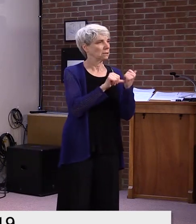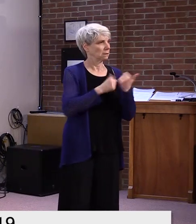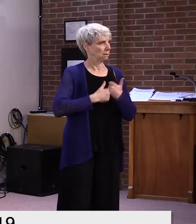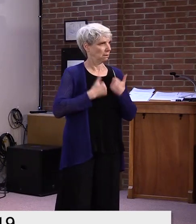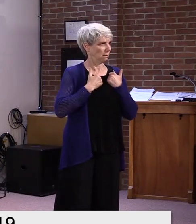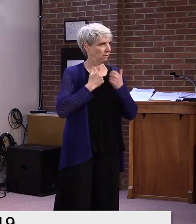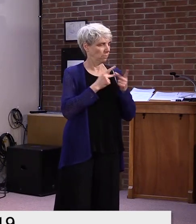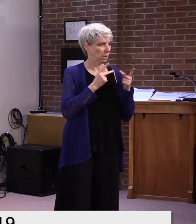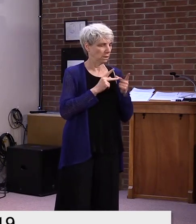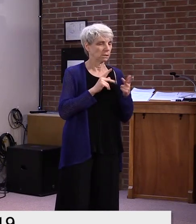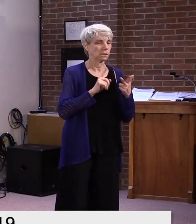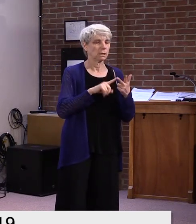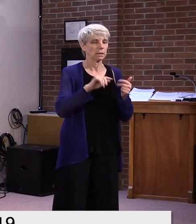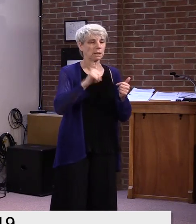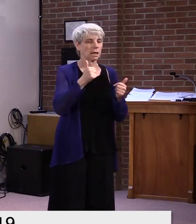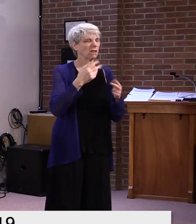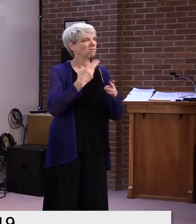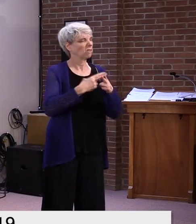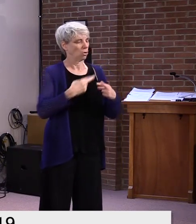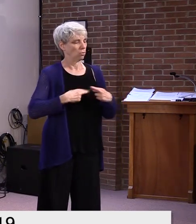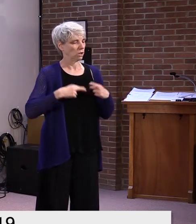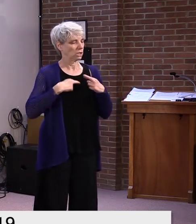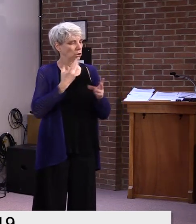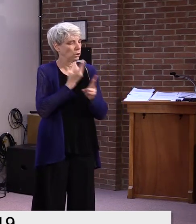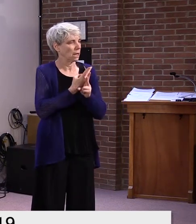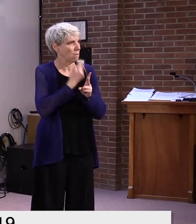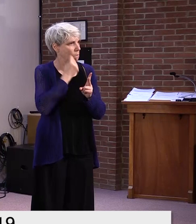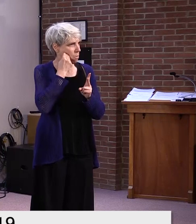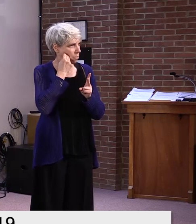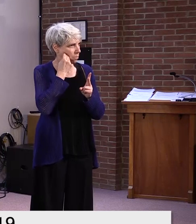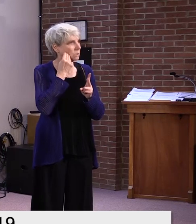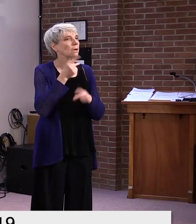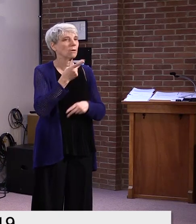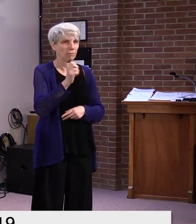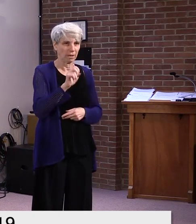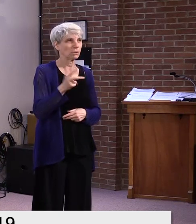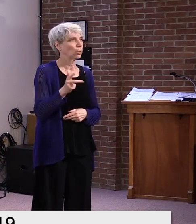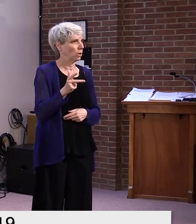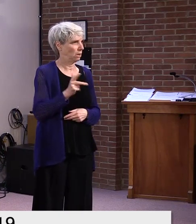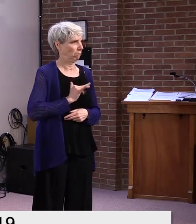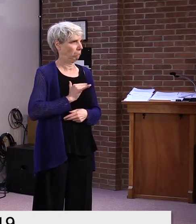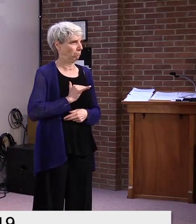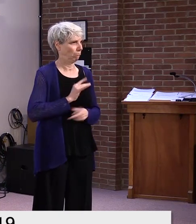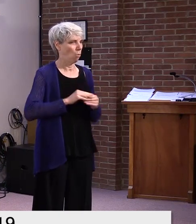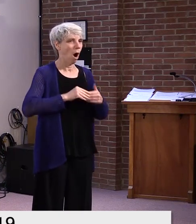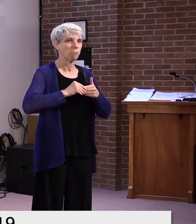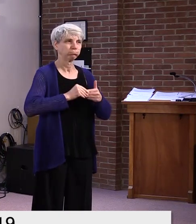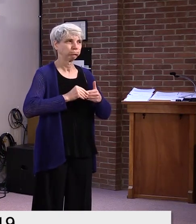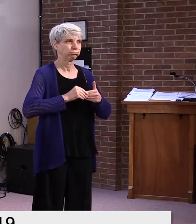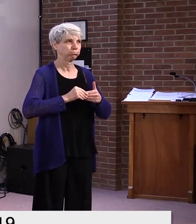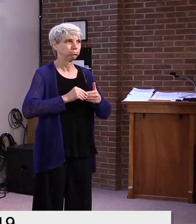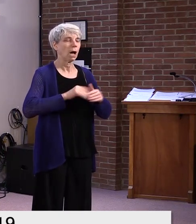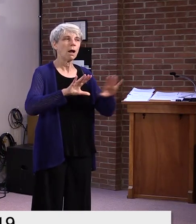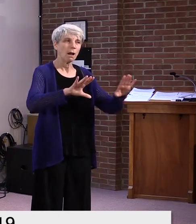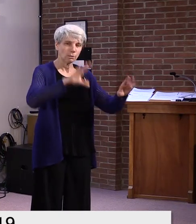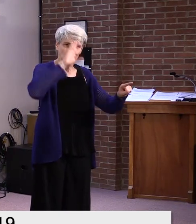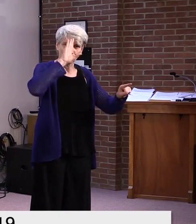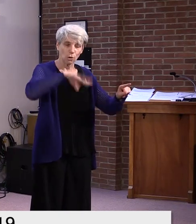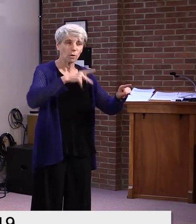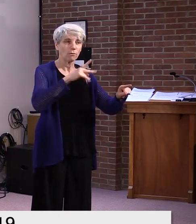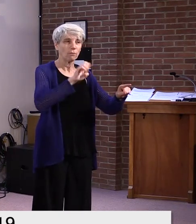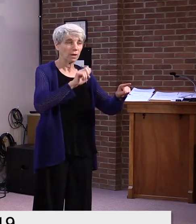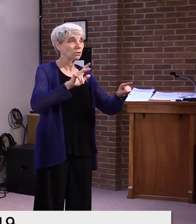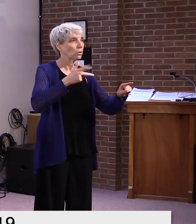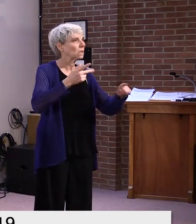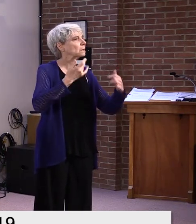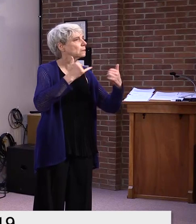10 residential care homes, all in phase three. But we know that even in phase three, social